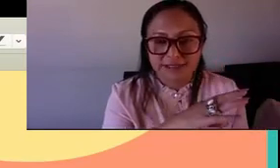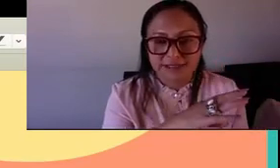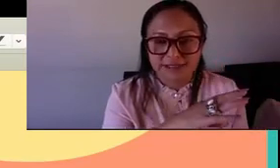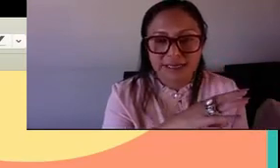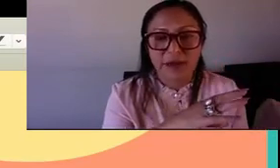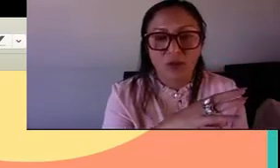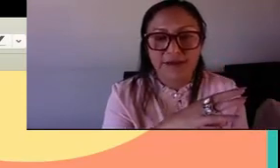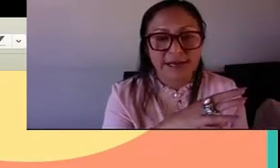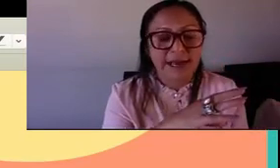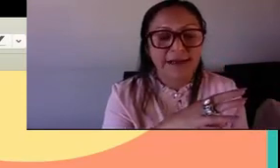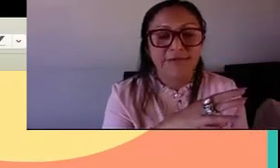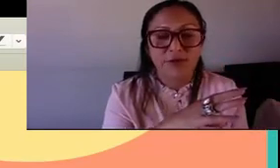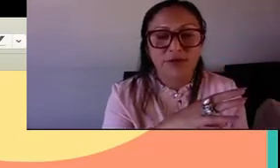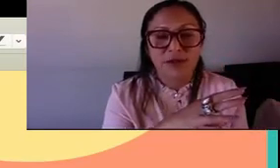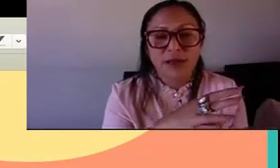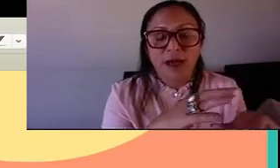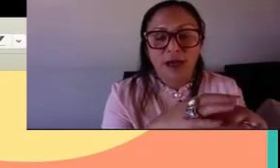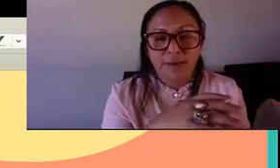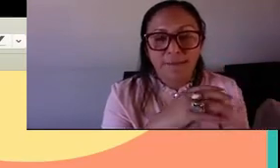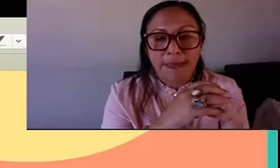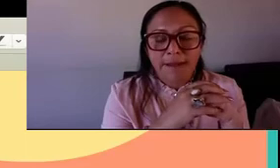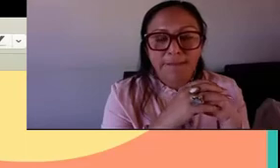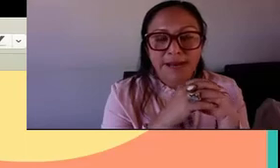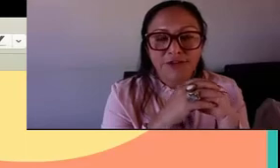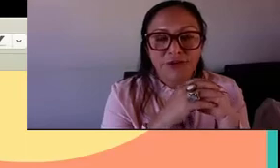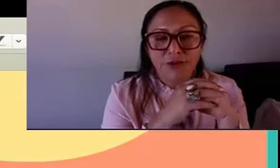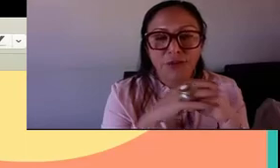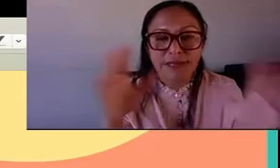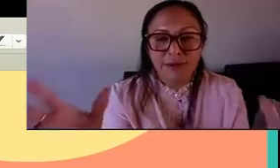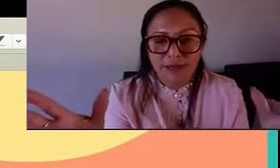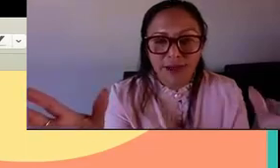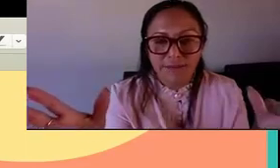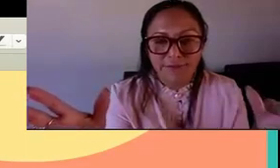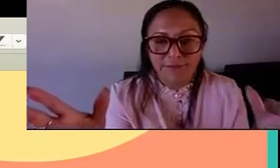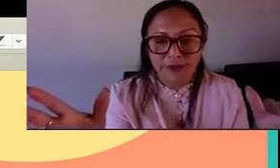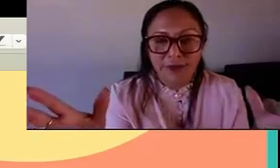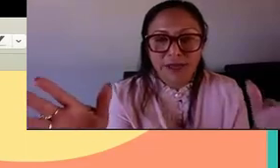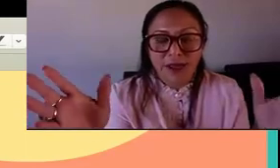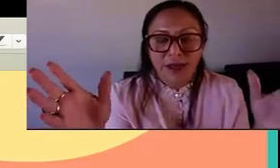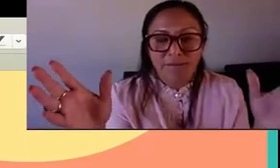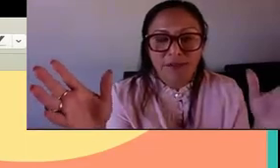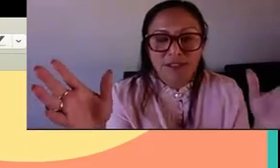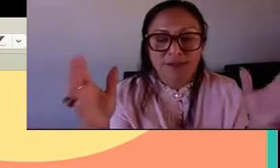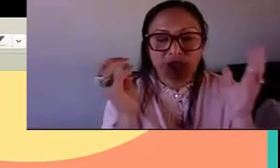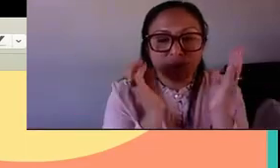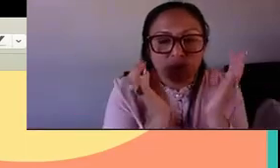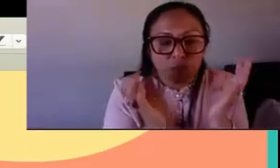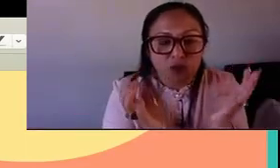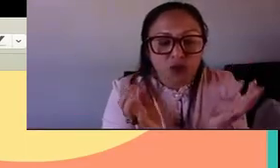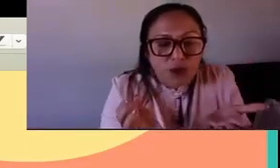child's going to eat any foods. Um, but I do really, really recommend for you to make